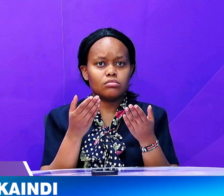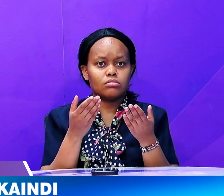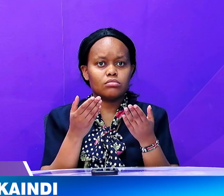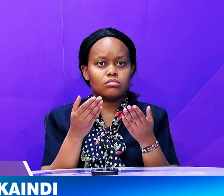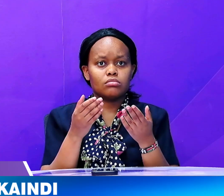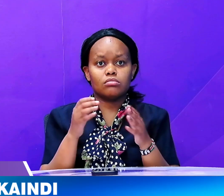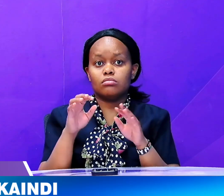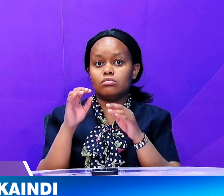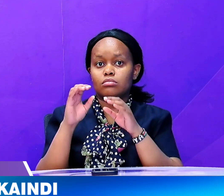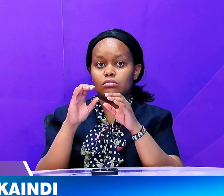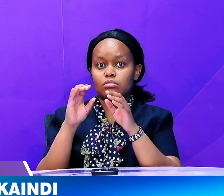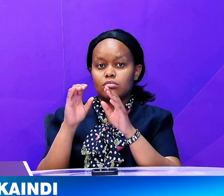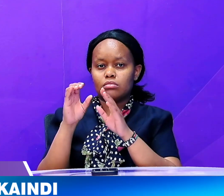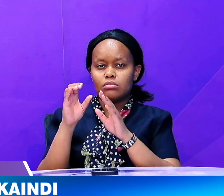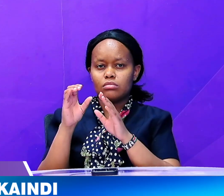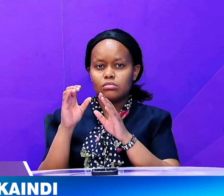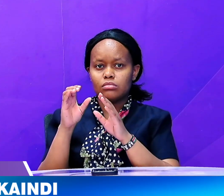Boundaries Commission